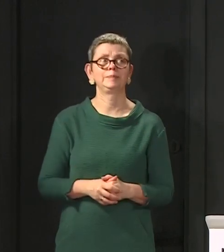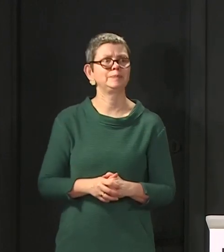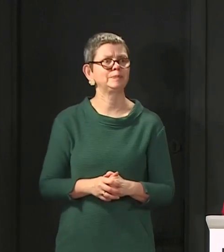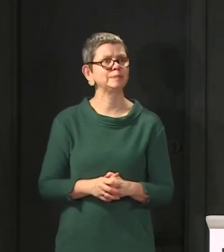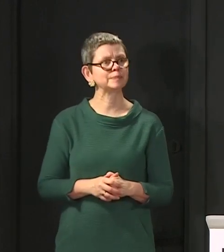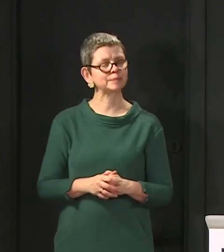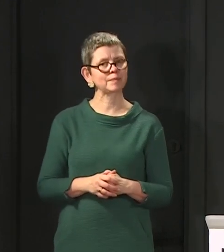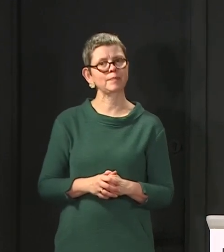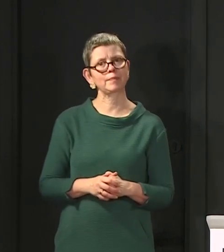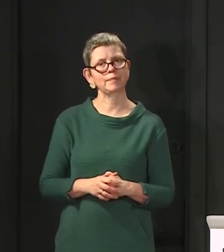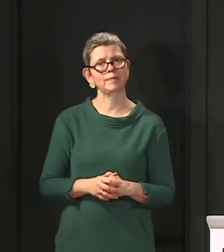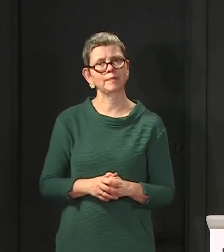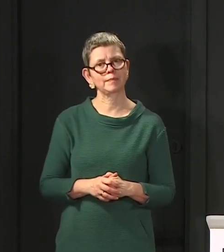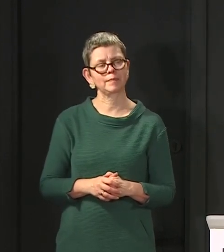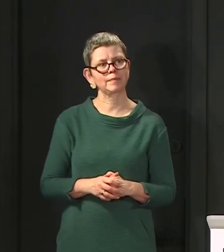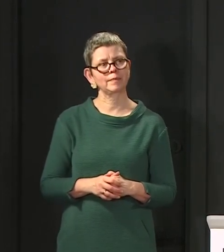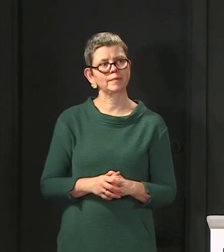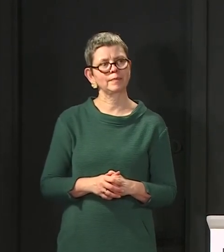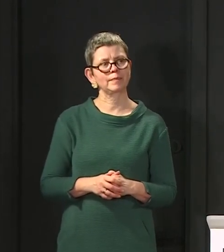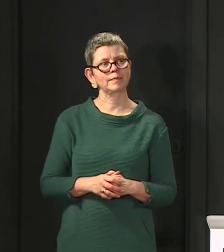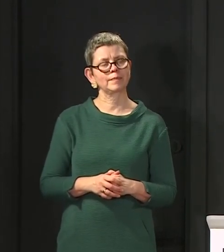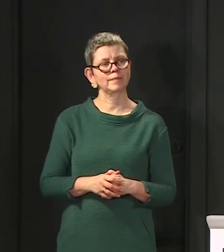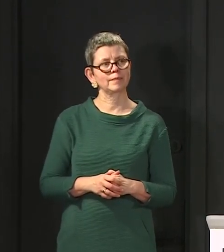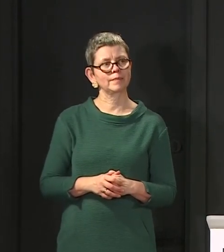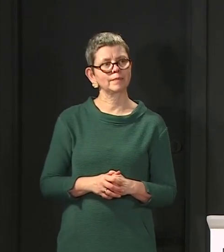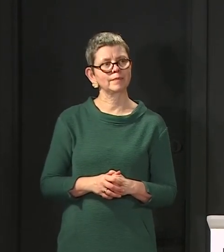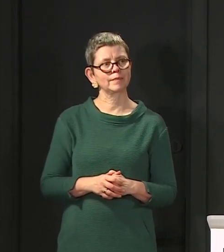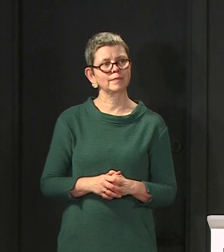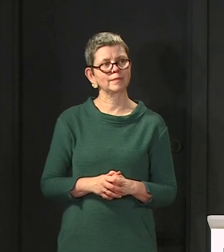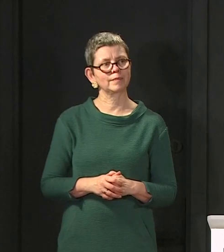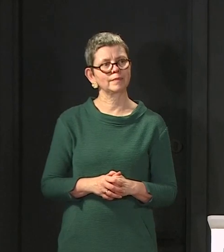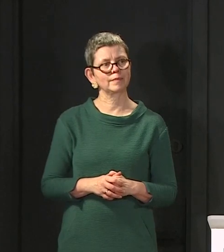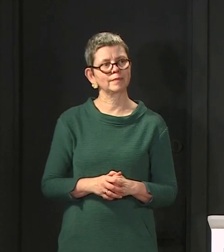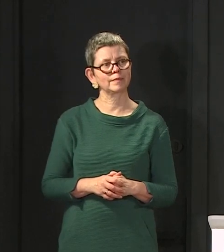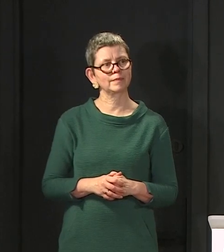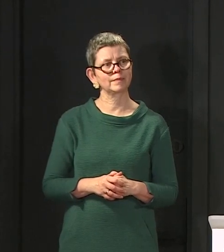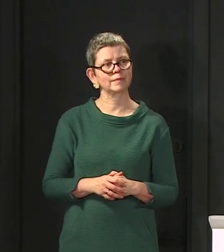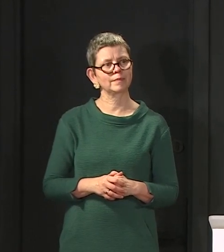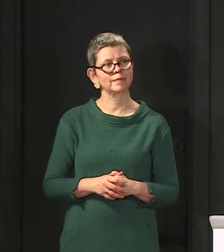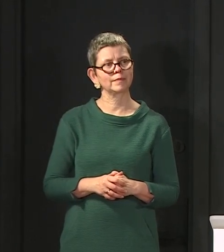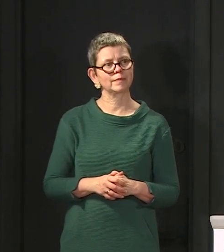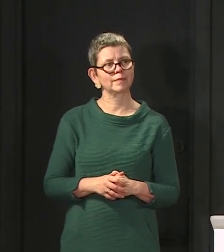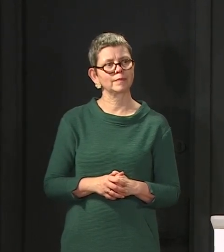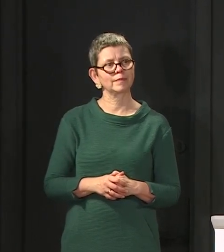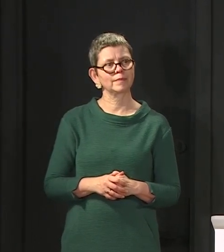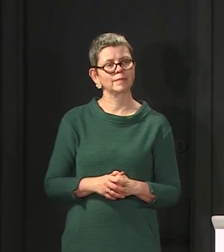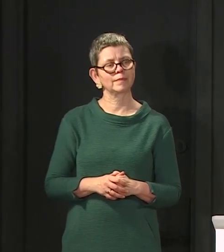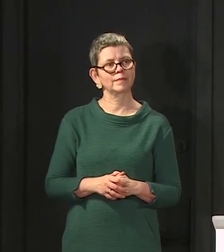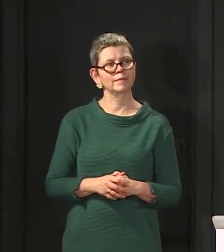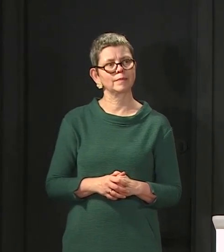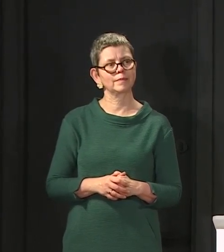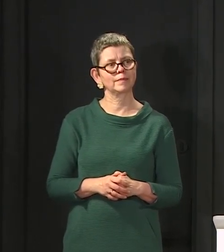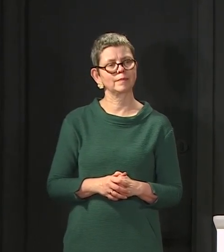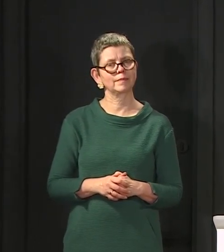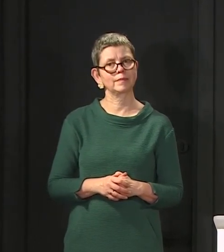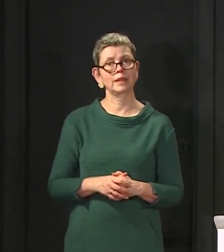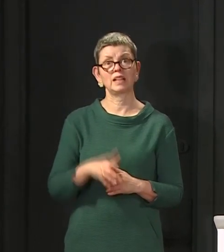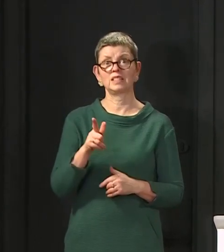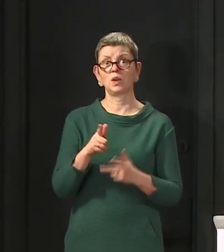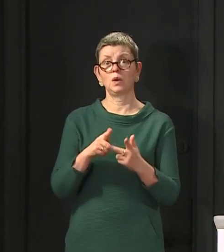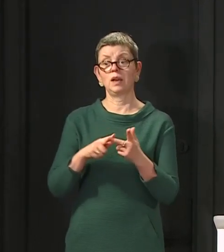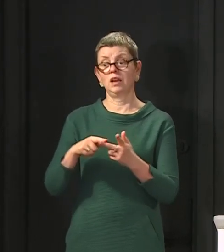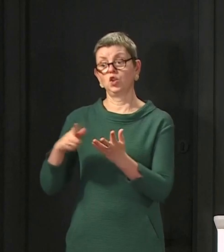First Minister, are you saying that people will die unnecessarily because the stay-at-home slogan has been dropped